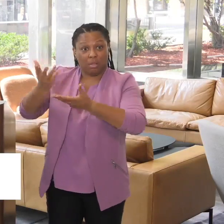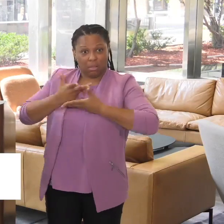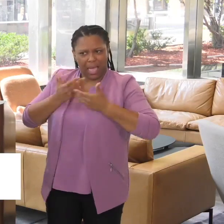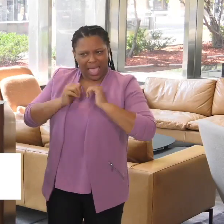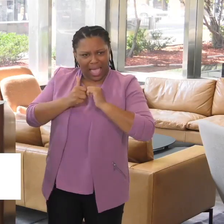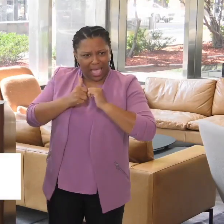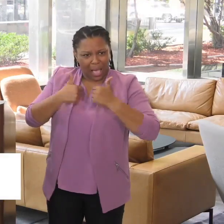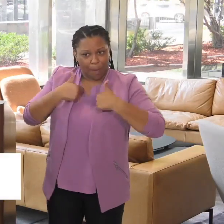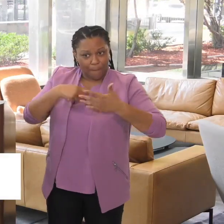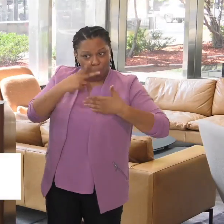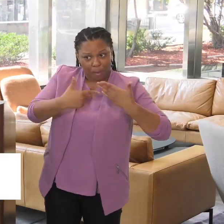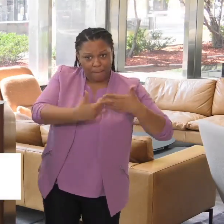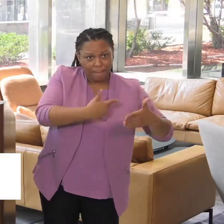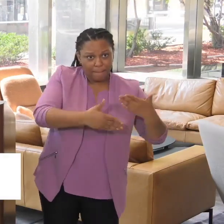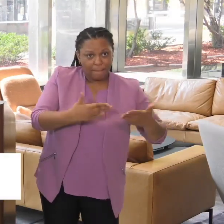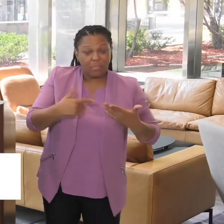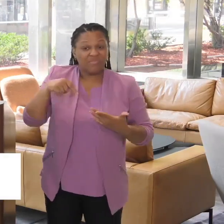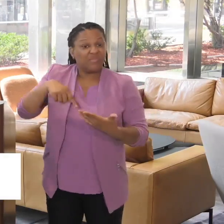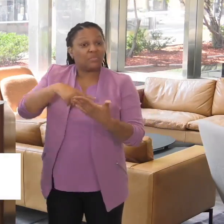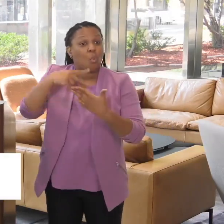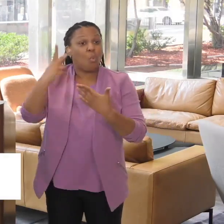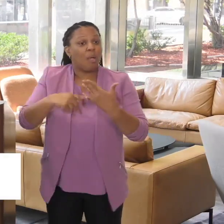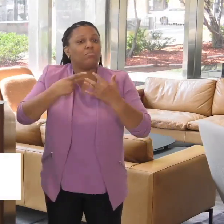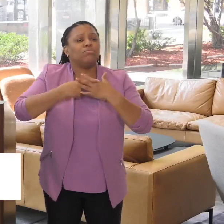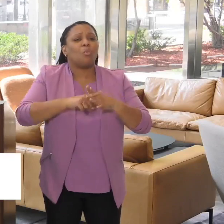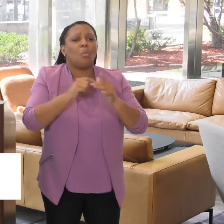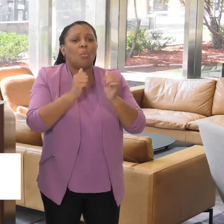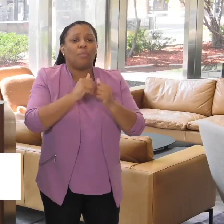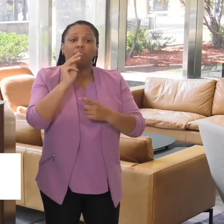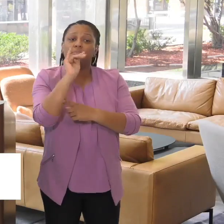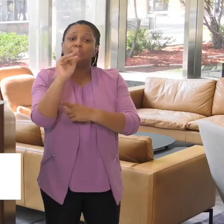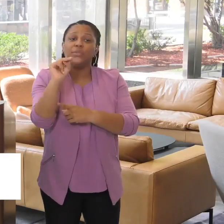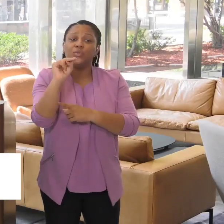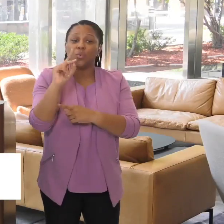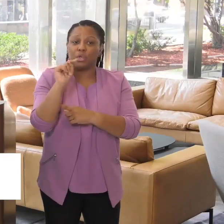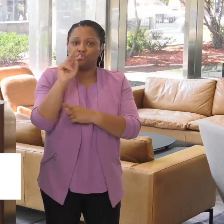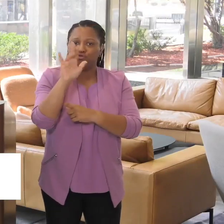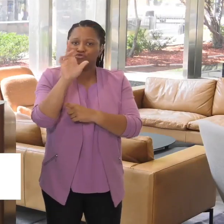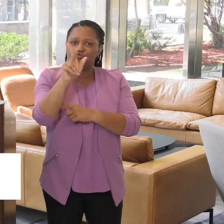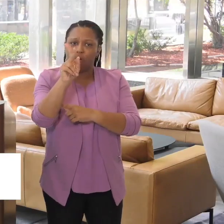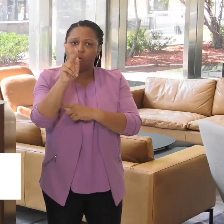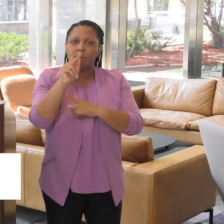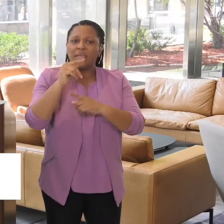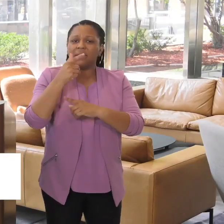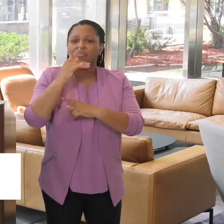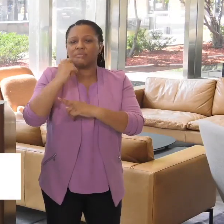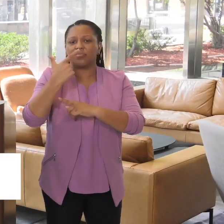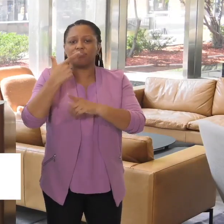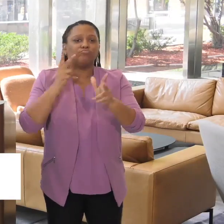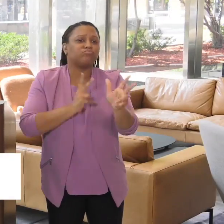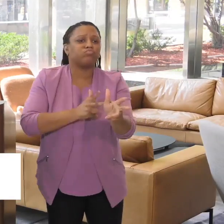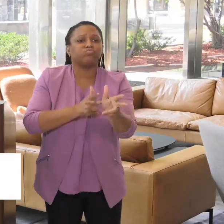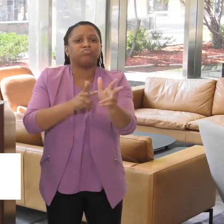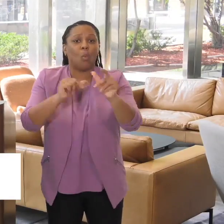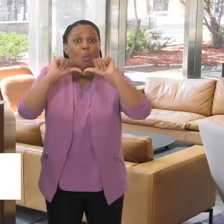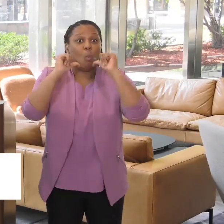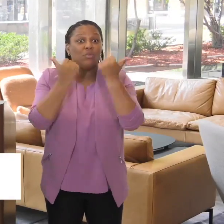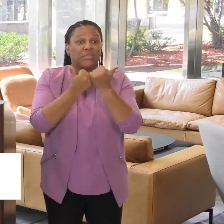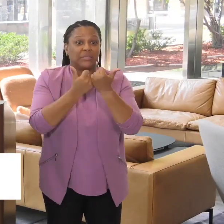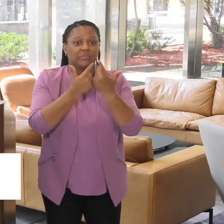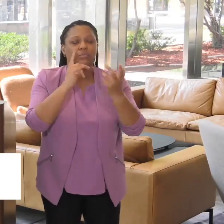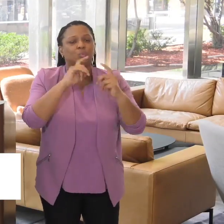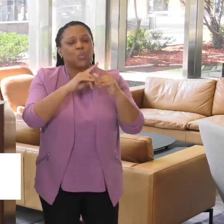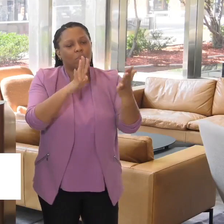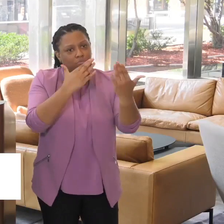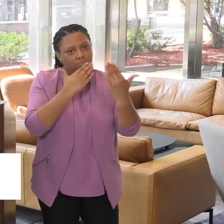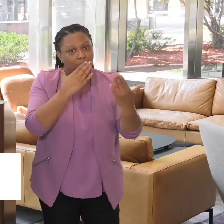programs started with the Minnesota Trucking Association, a shout out to Meredith Armstrong, John House Laden, partners that I worked